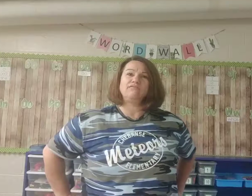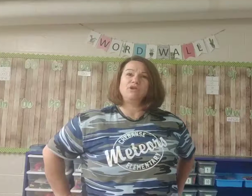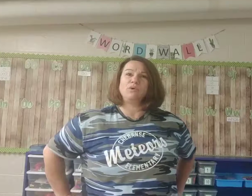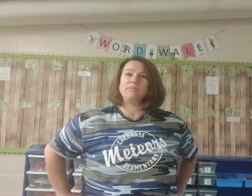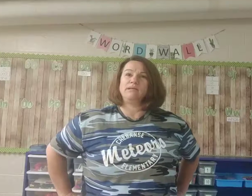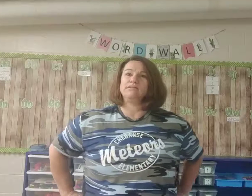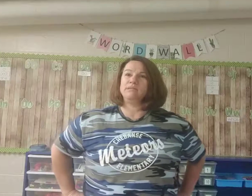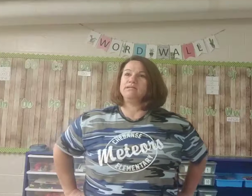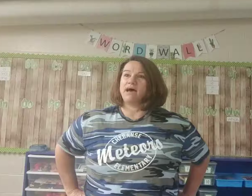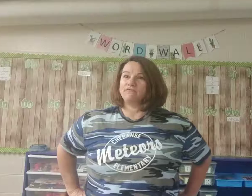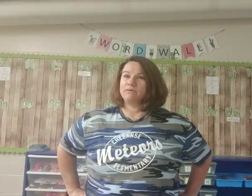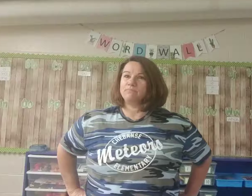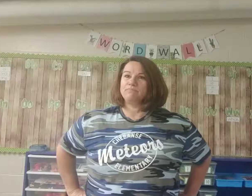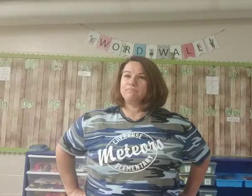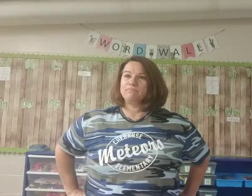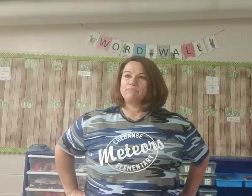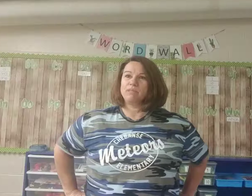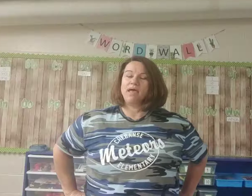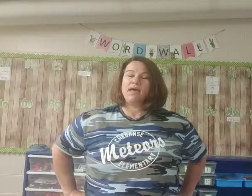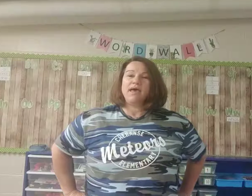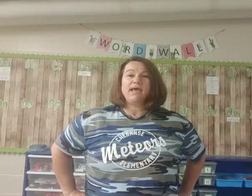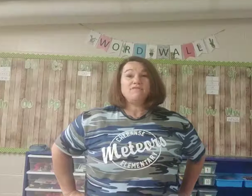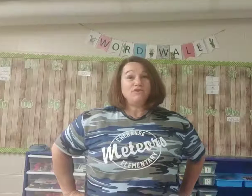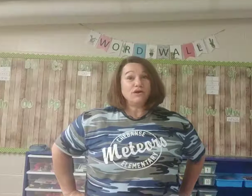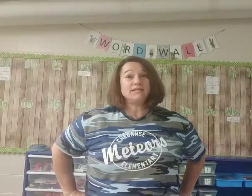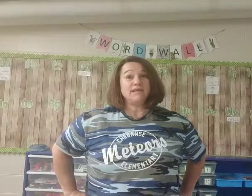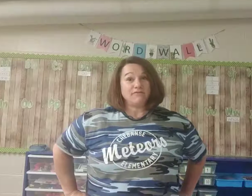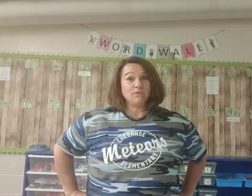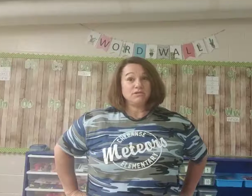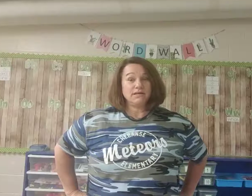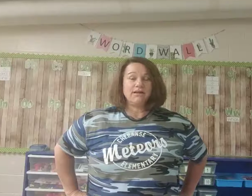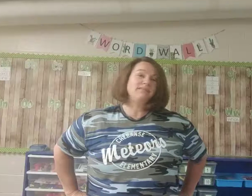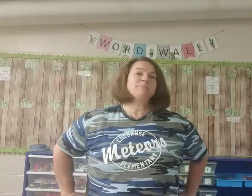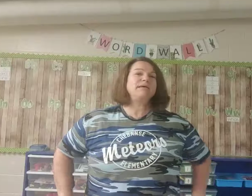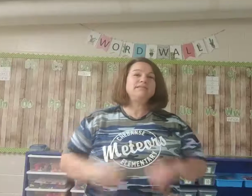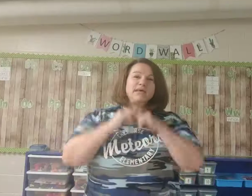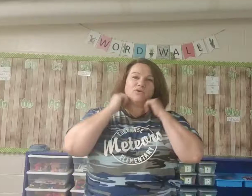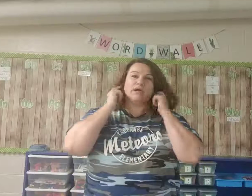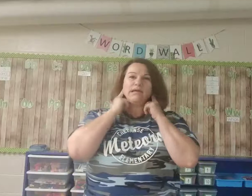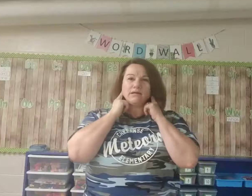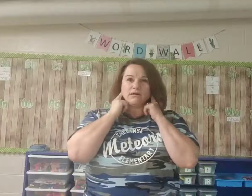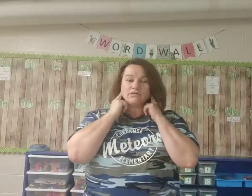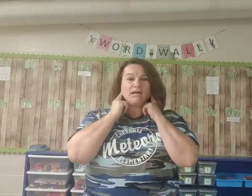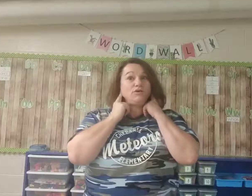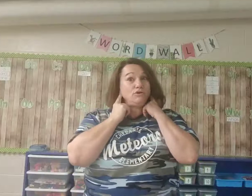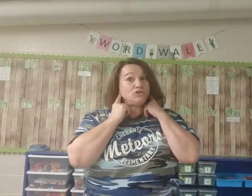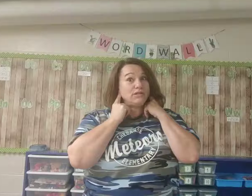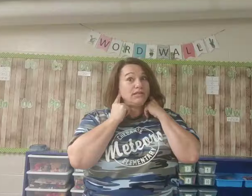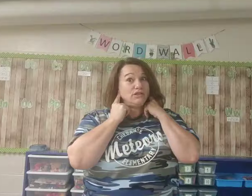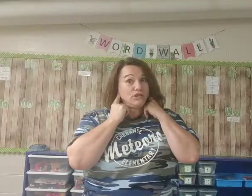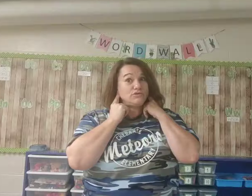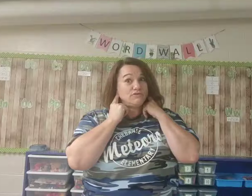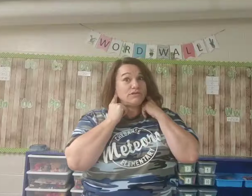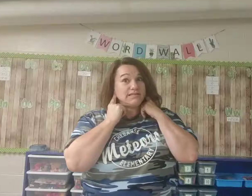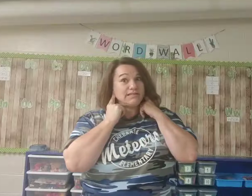if you know what it means to be deaf. If you're a deaf person, that means that your ears that you usually use for